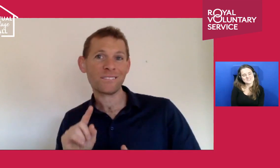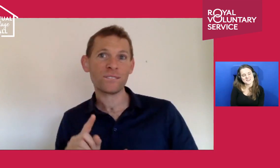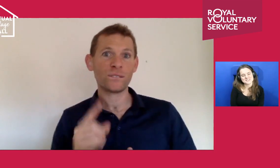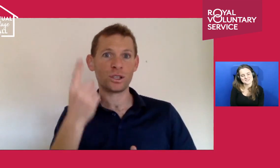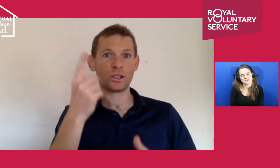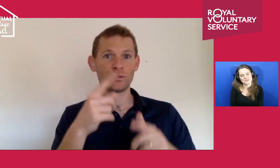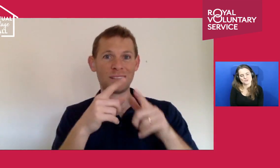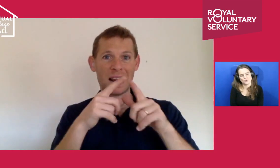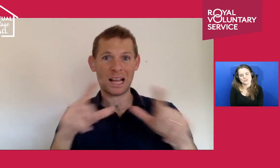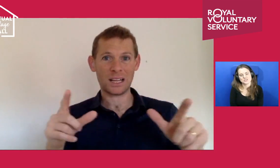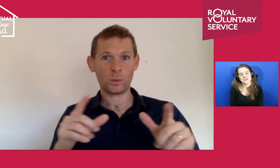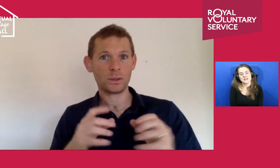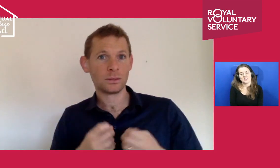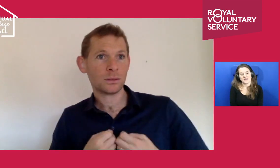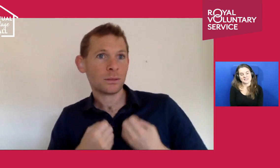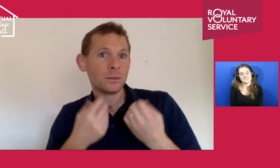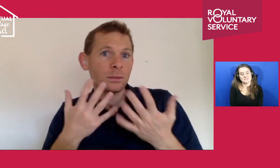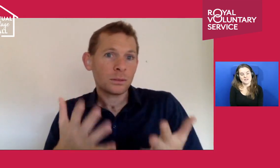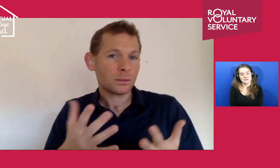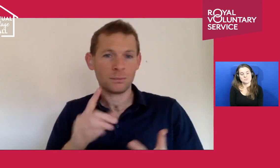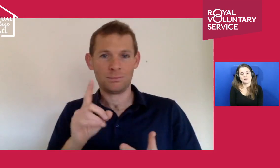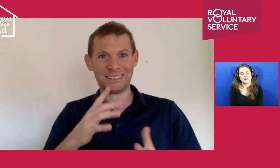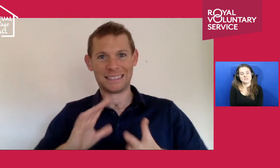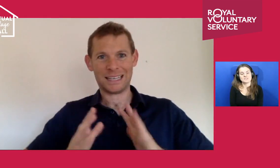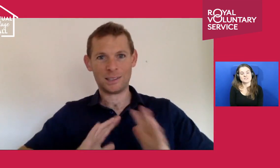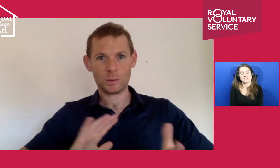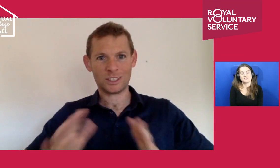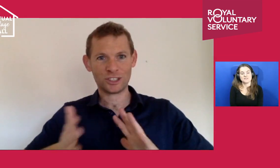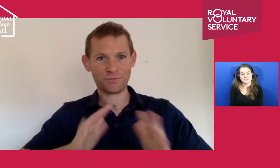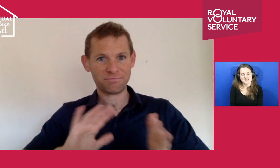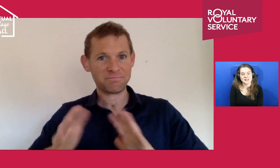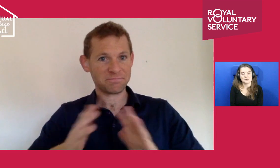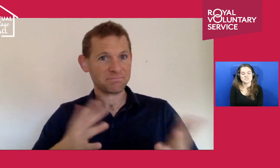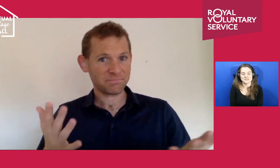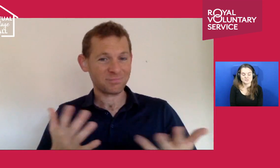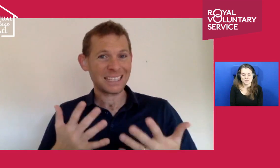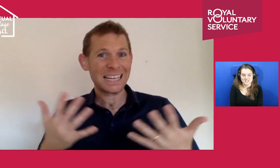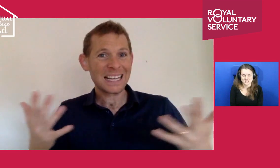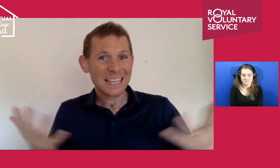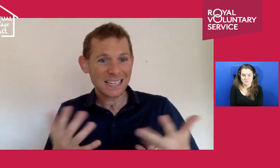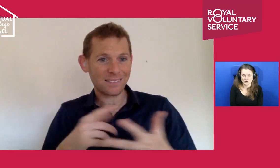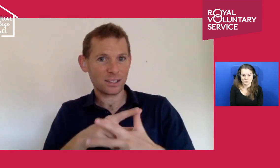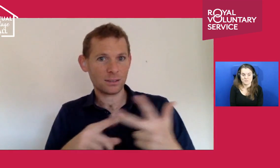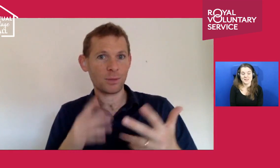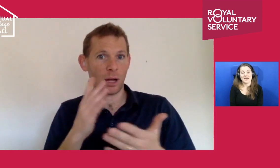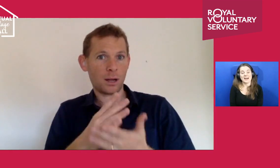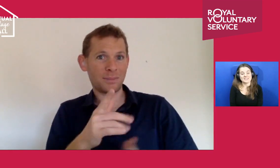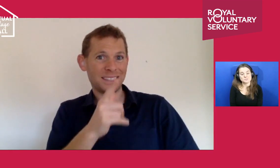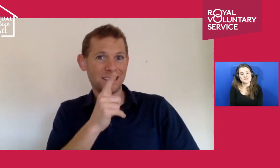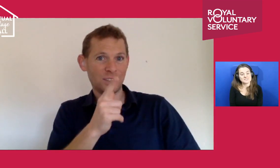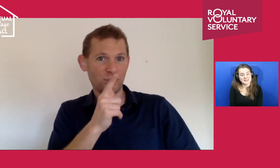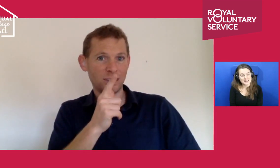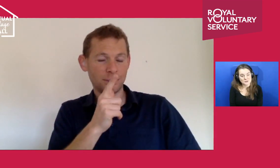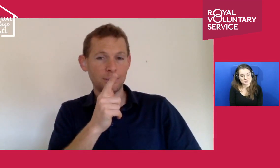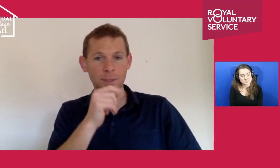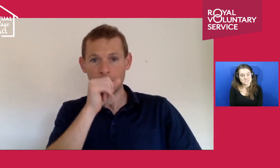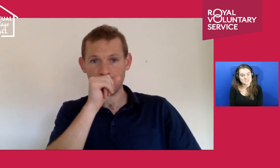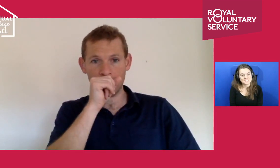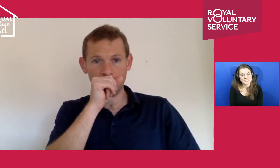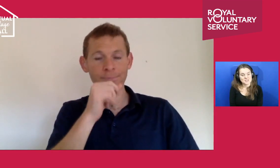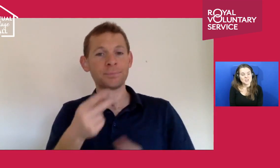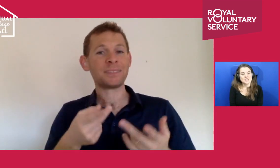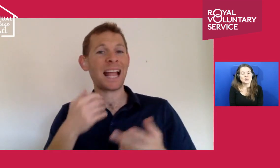it's interesting for us to watch the kids develop because the first language of expression for all of them has been sign